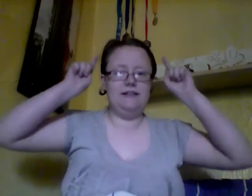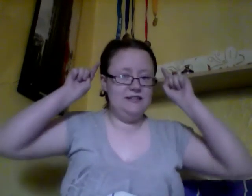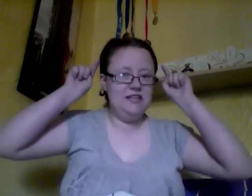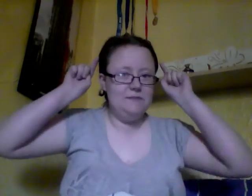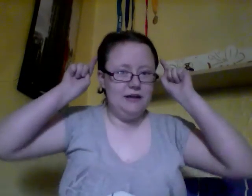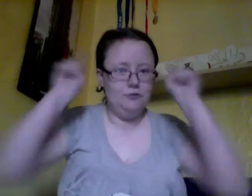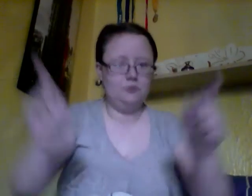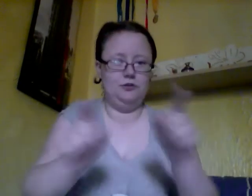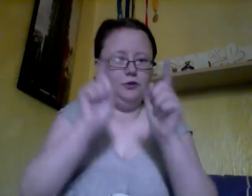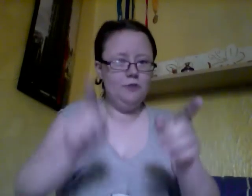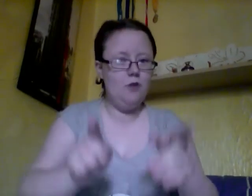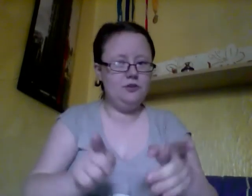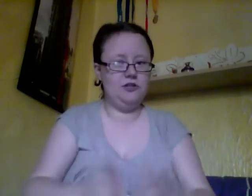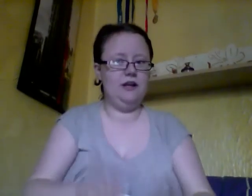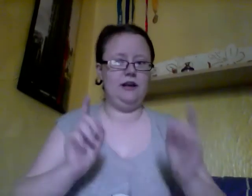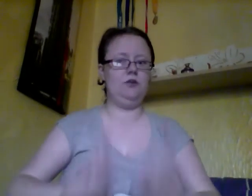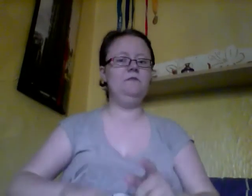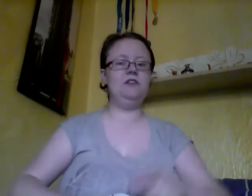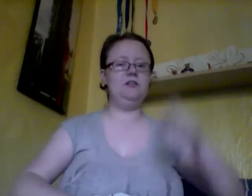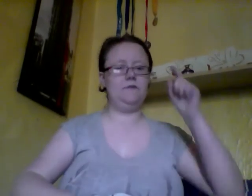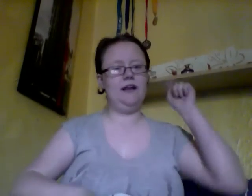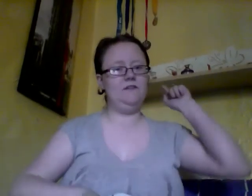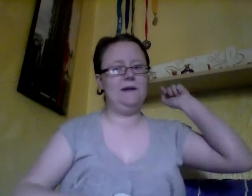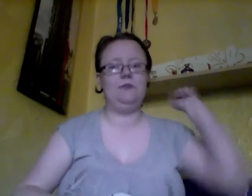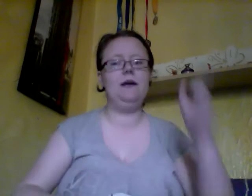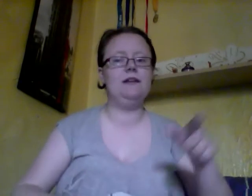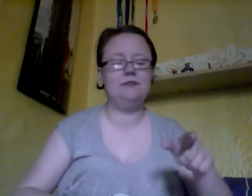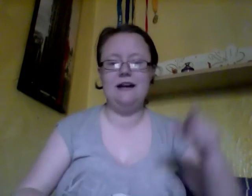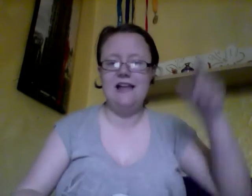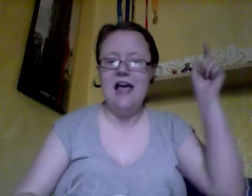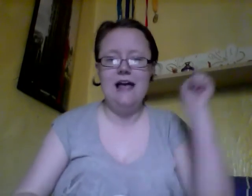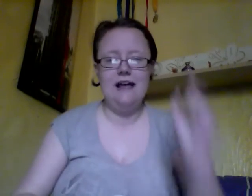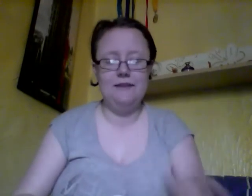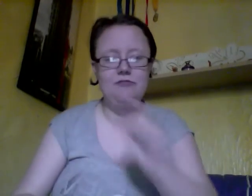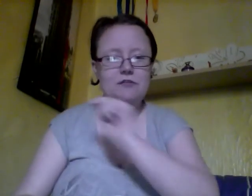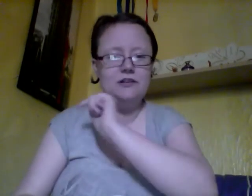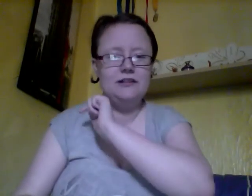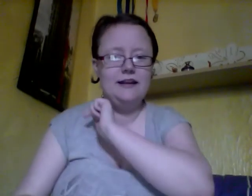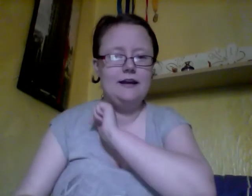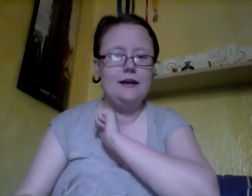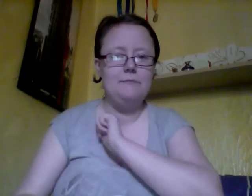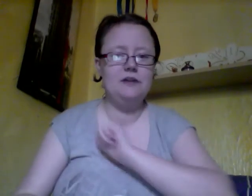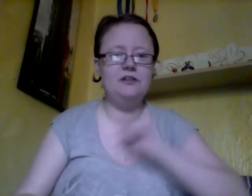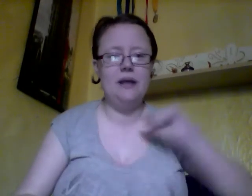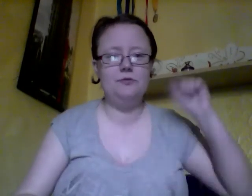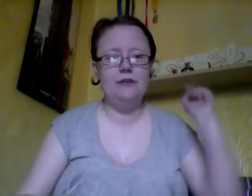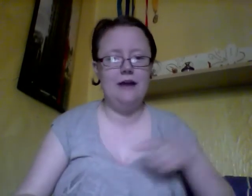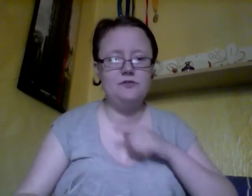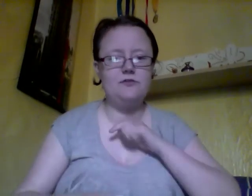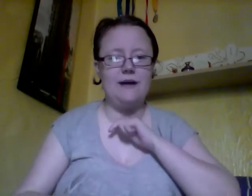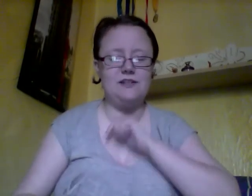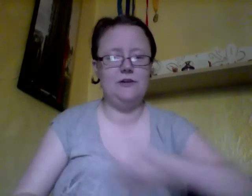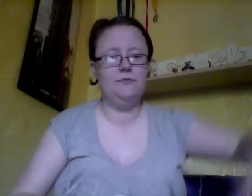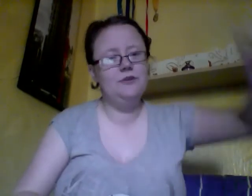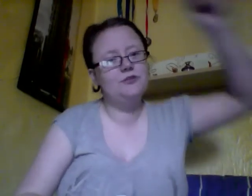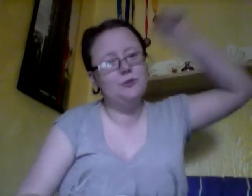said by Dr. John Watson in a conversation with Technophectic Greg Lestrade in the previously mentioned episode Hounds of the Baskerville. So